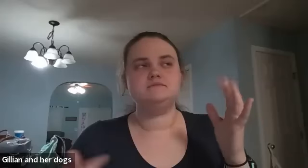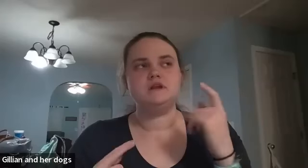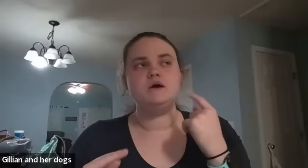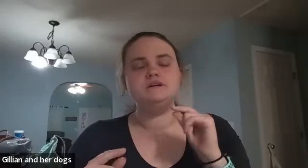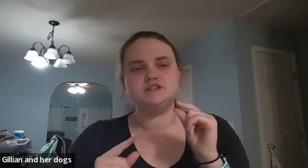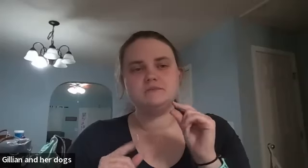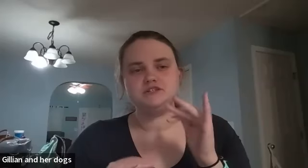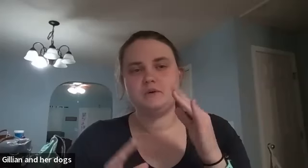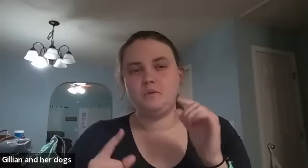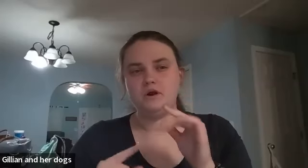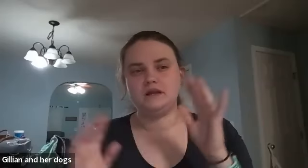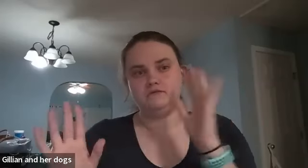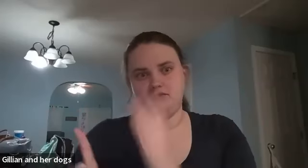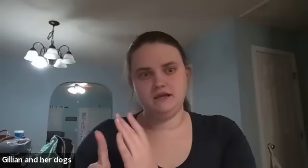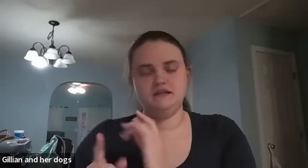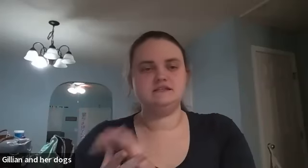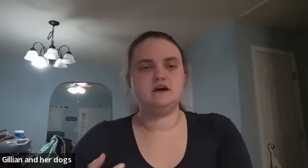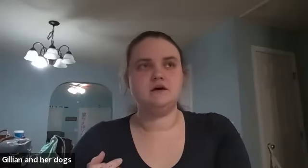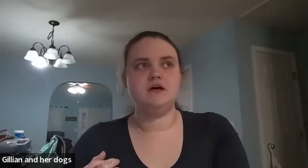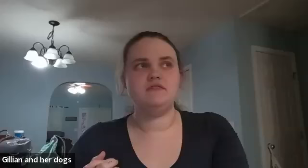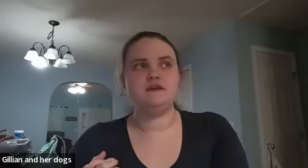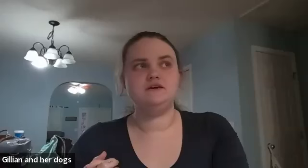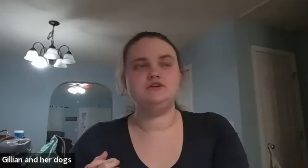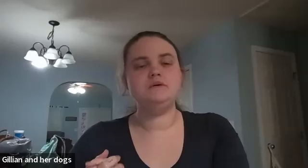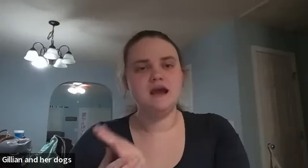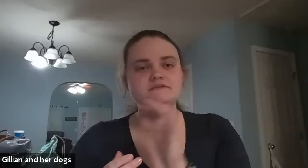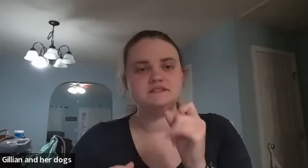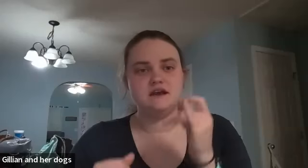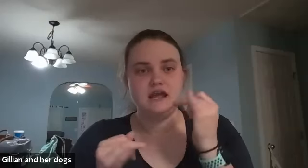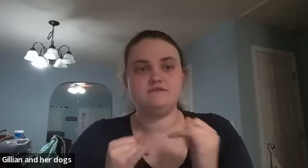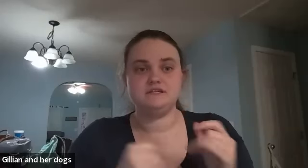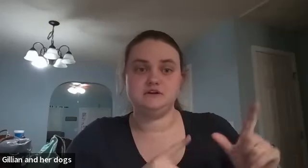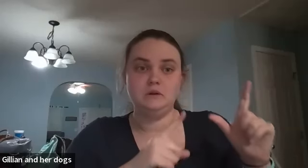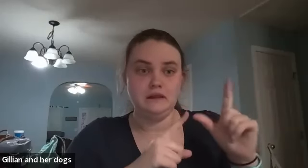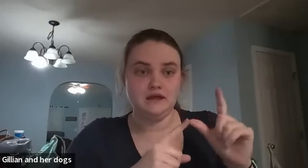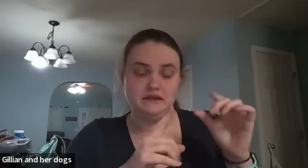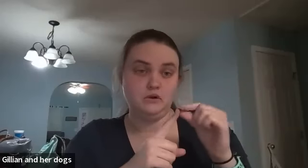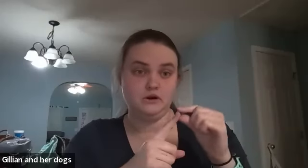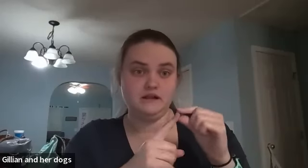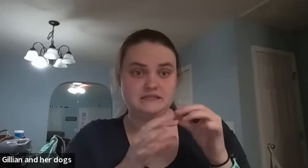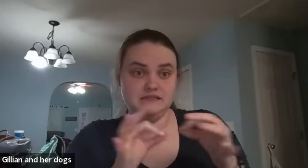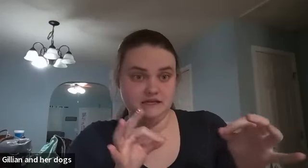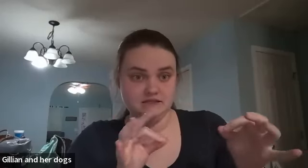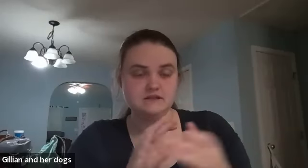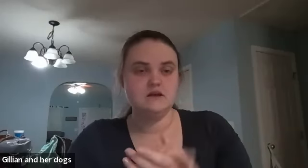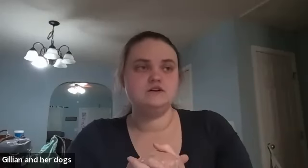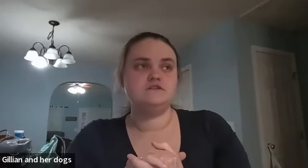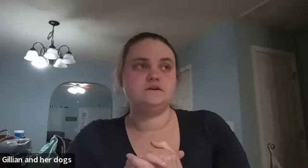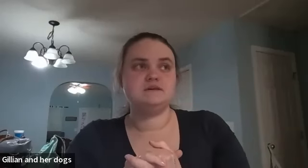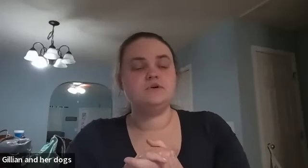I always try to make sure I word it right, is you don't have to sign every single word in a sentence. So for example, when you're